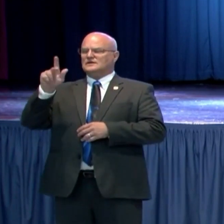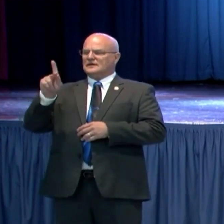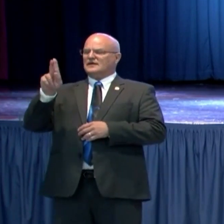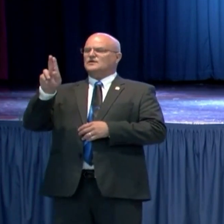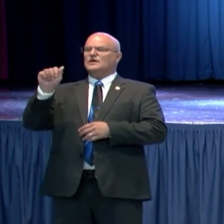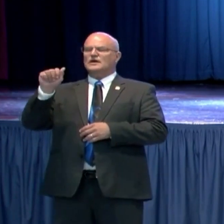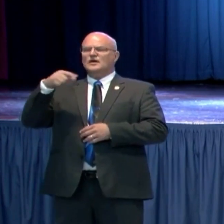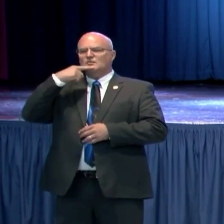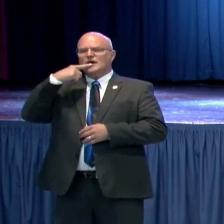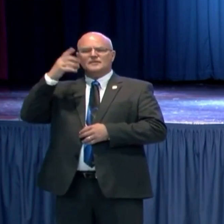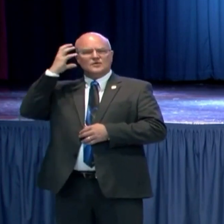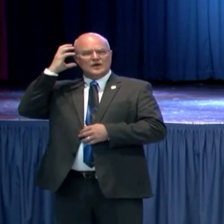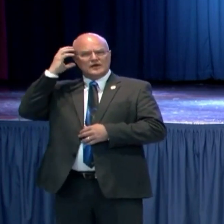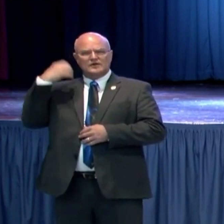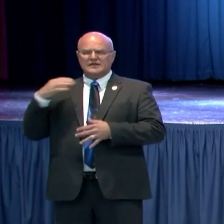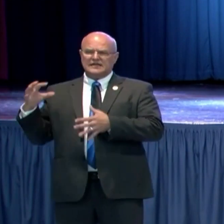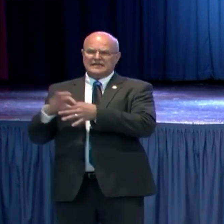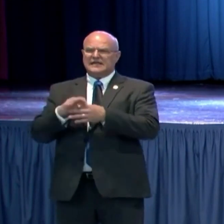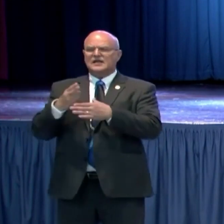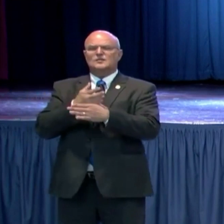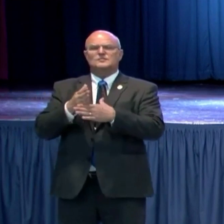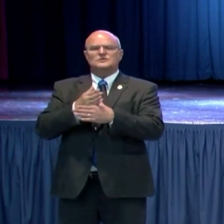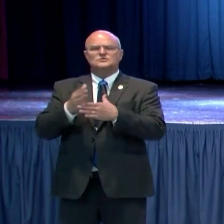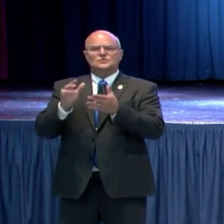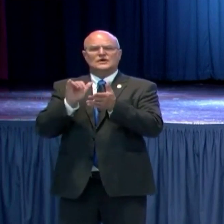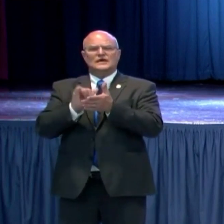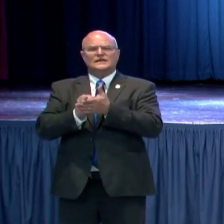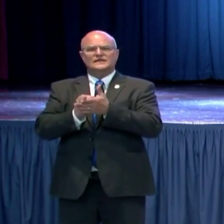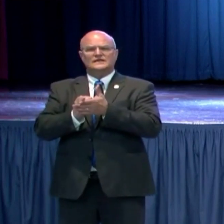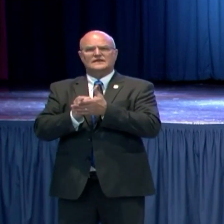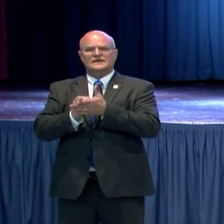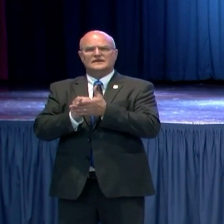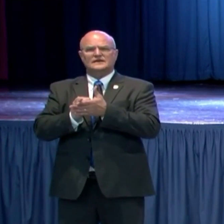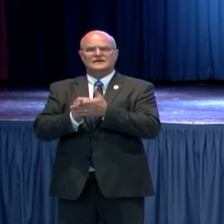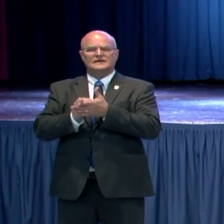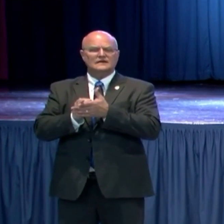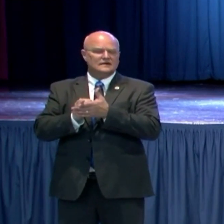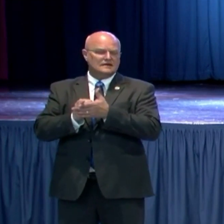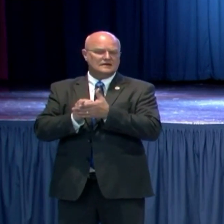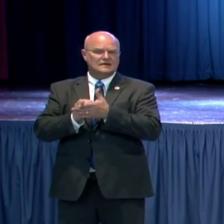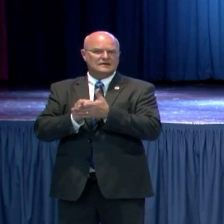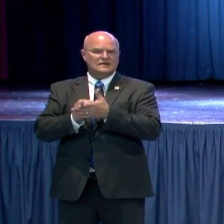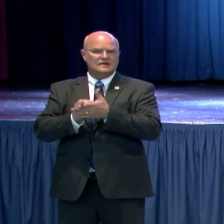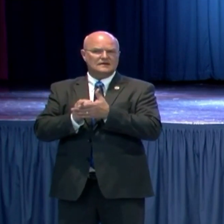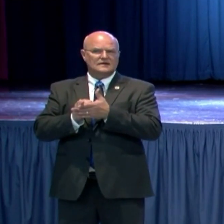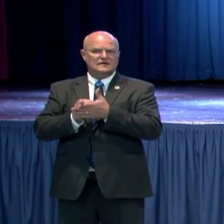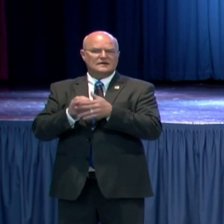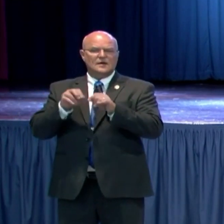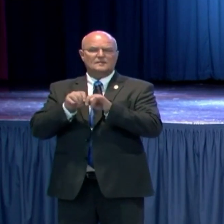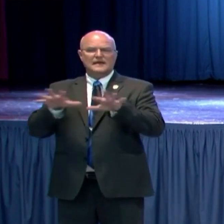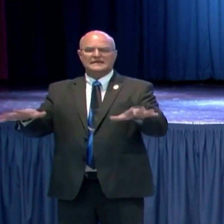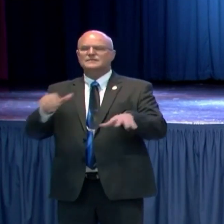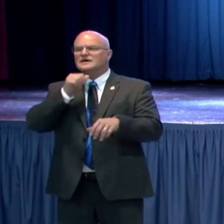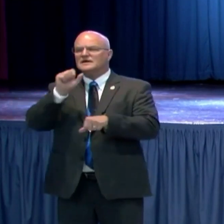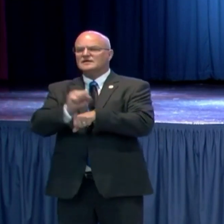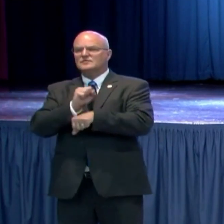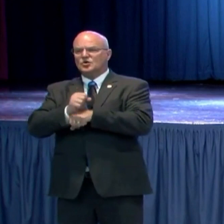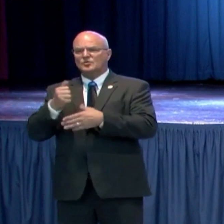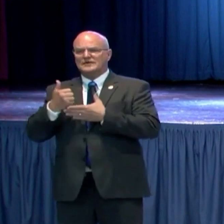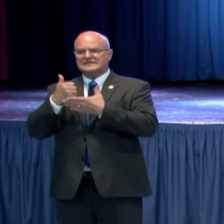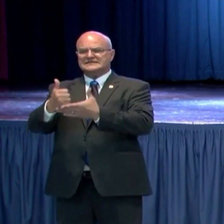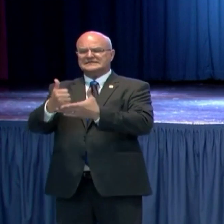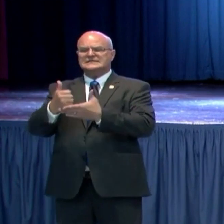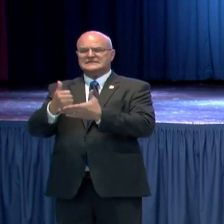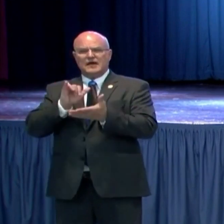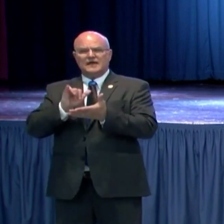want to clarify, is there a connection between the several days of lost documents, pandemic unemployment